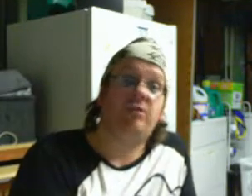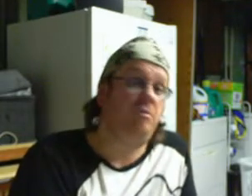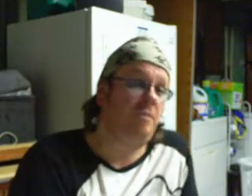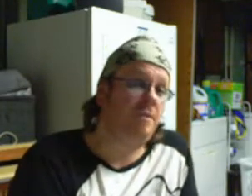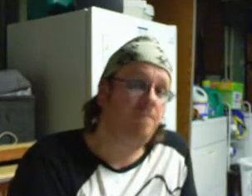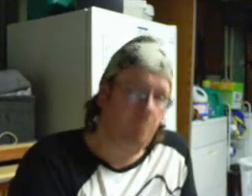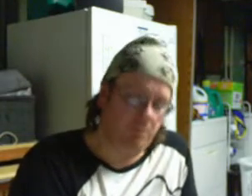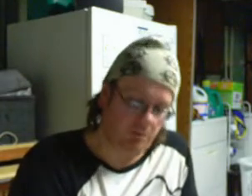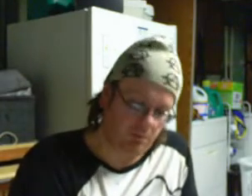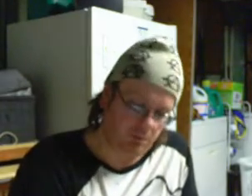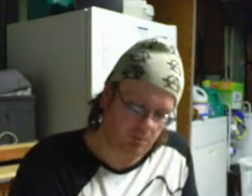handsomely.